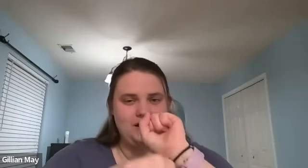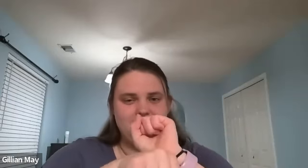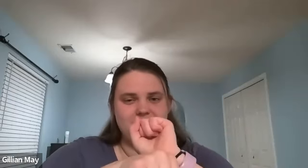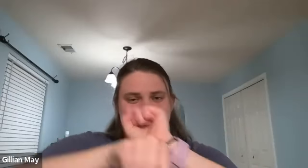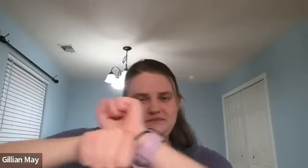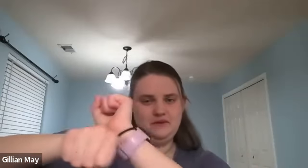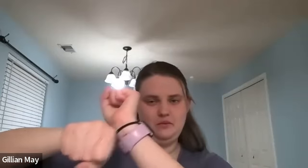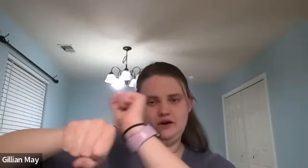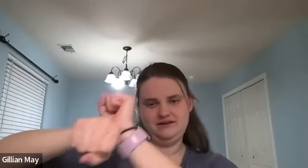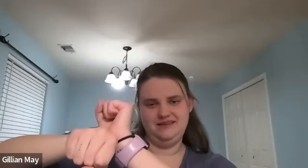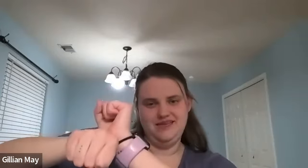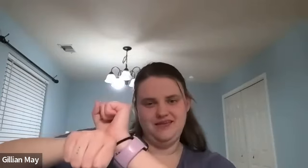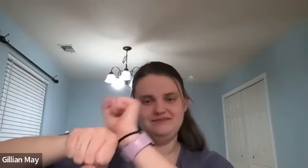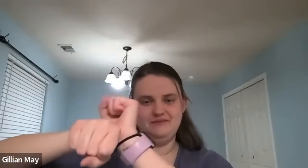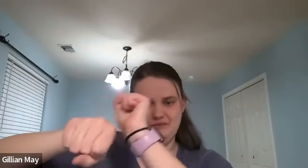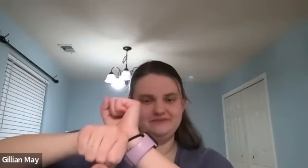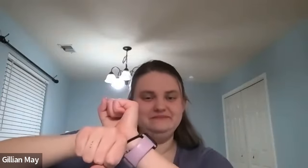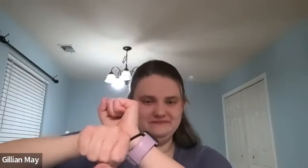Work. Work. Yeah. Work.